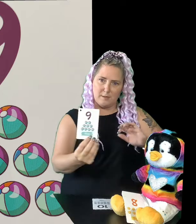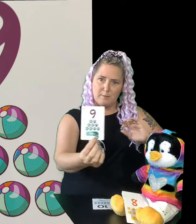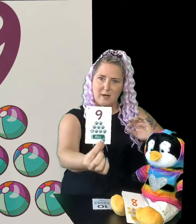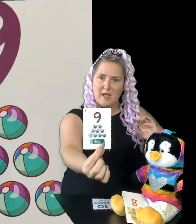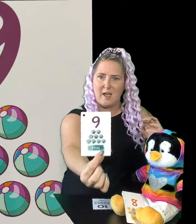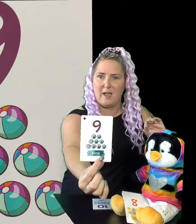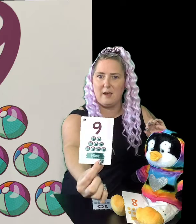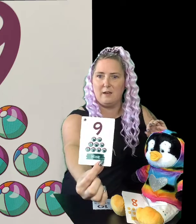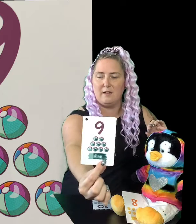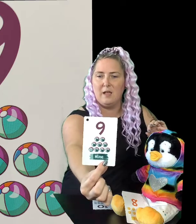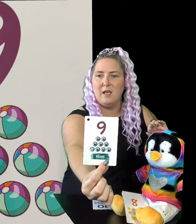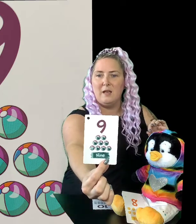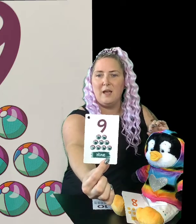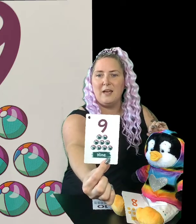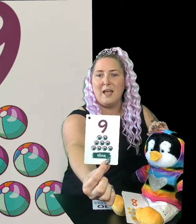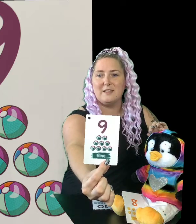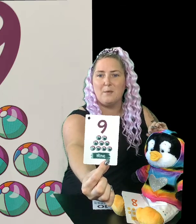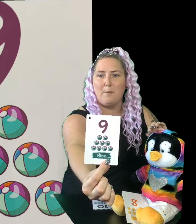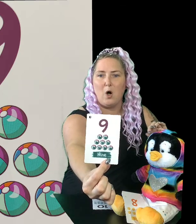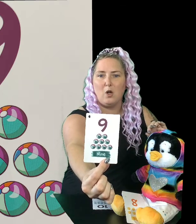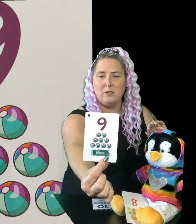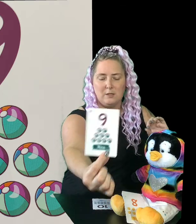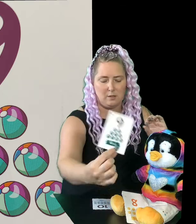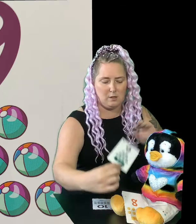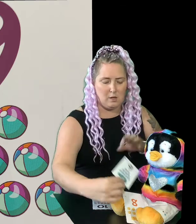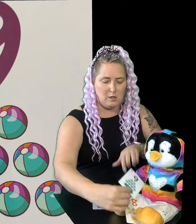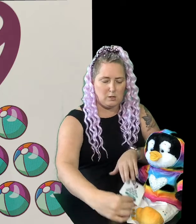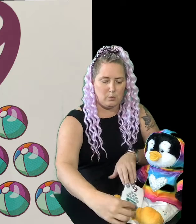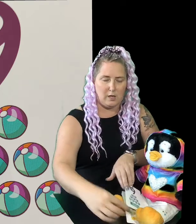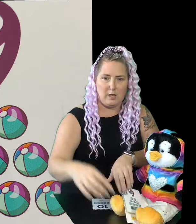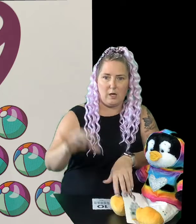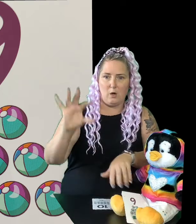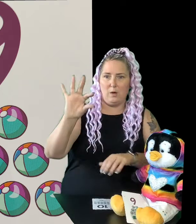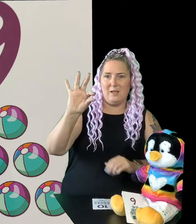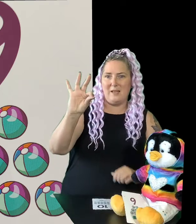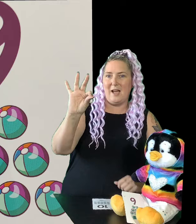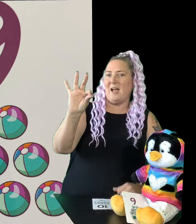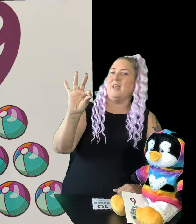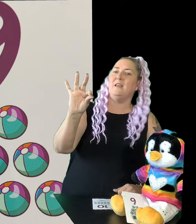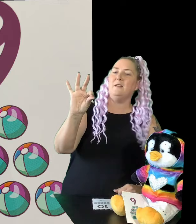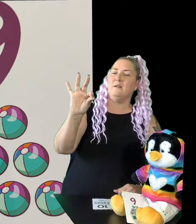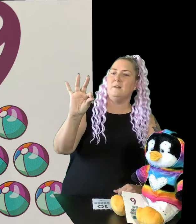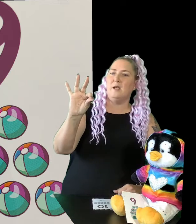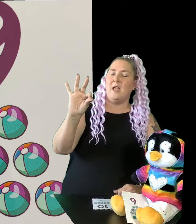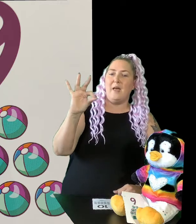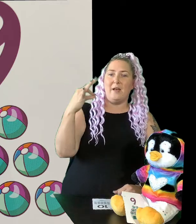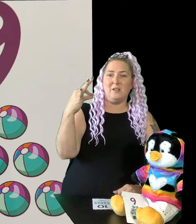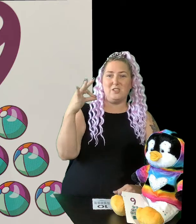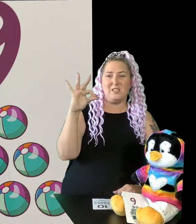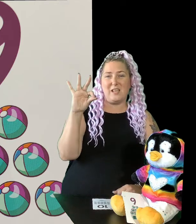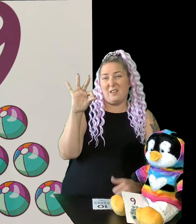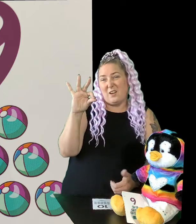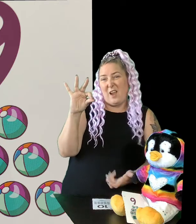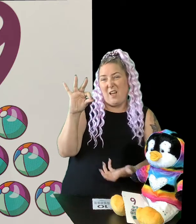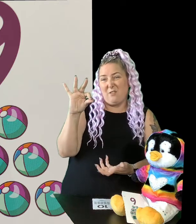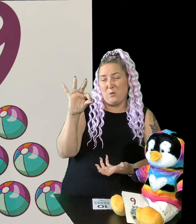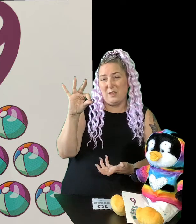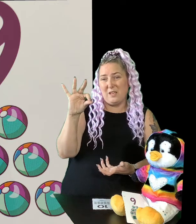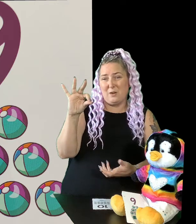9. 9 has some balls. So we're gonna go 9. And that looks just like a letter F, really. They're